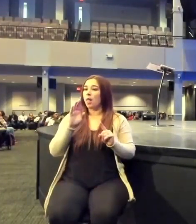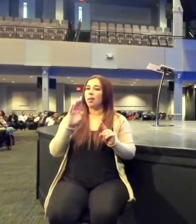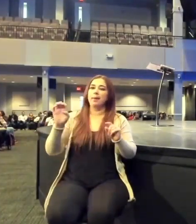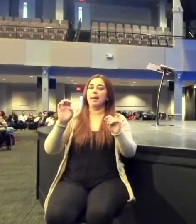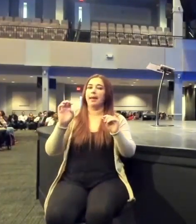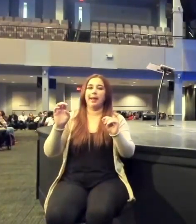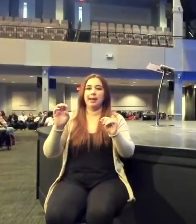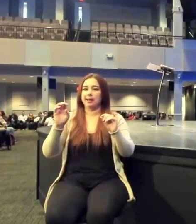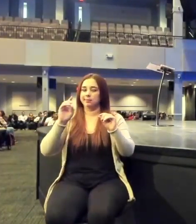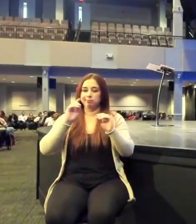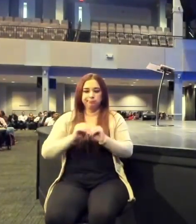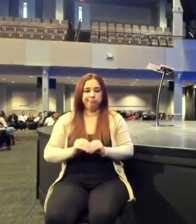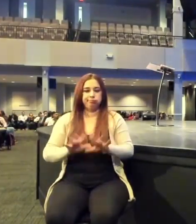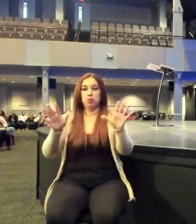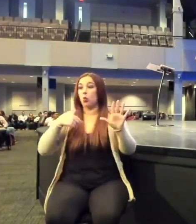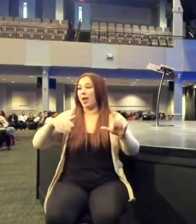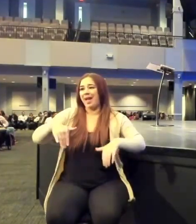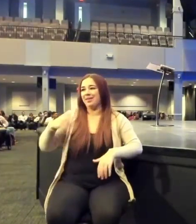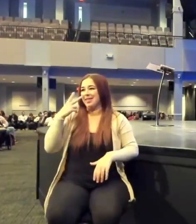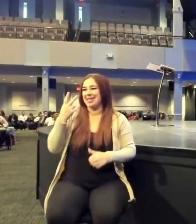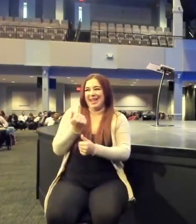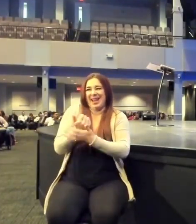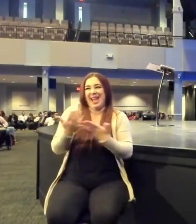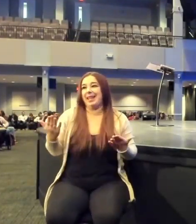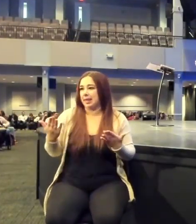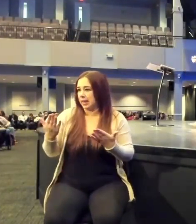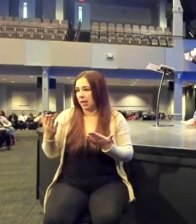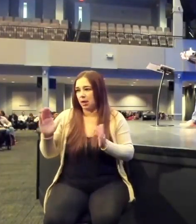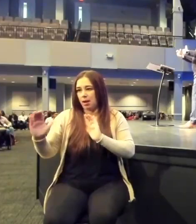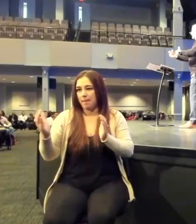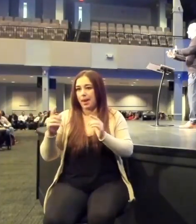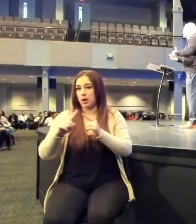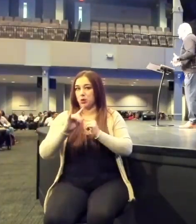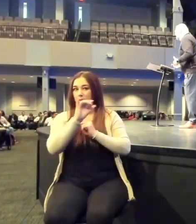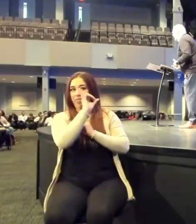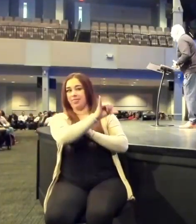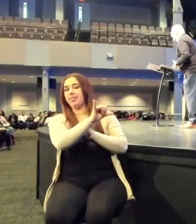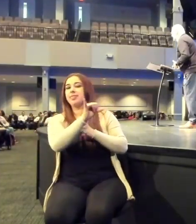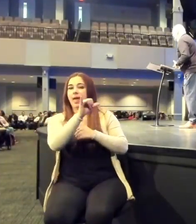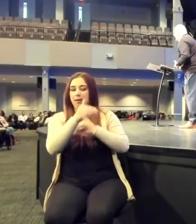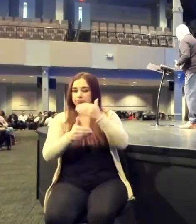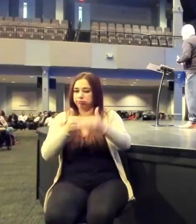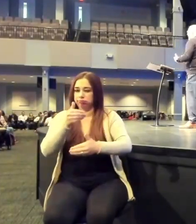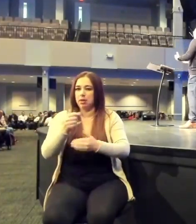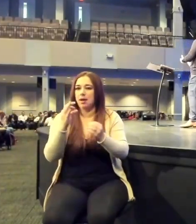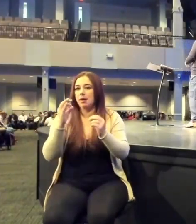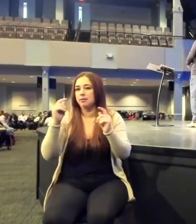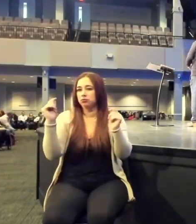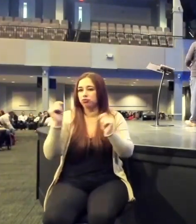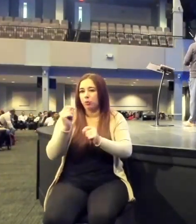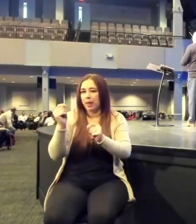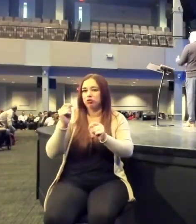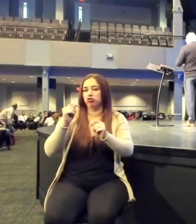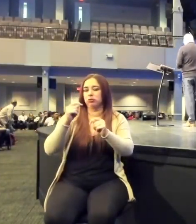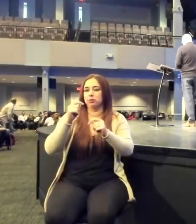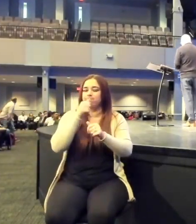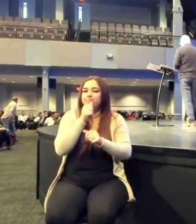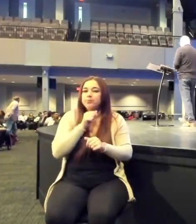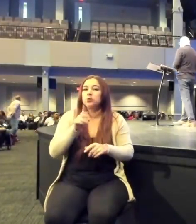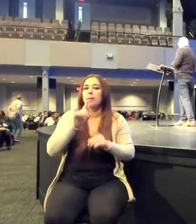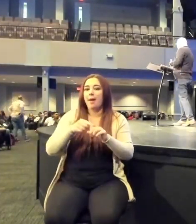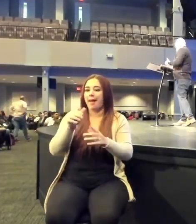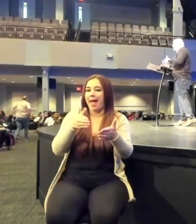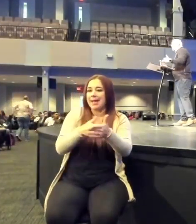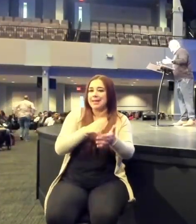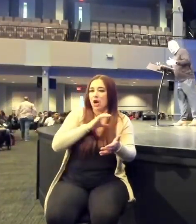outbreak. We've not seen anything yet compared to this sequence of tribulation. We're talking about the Antichrist